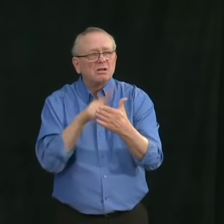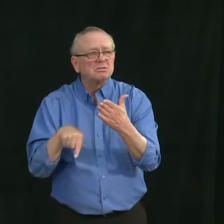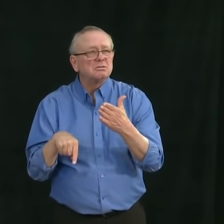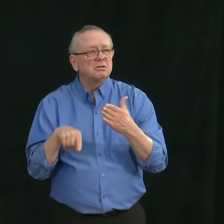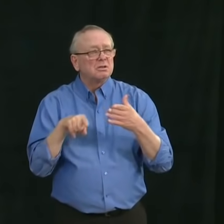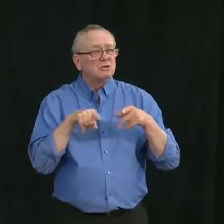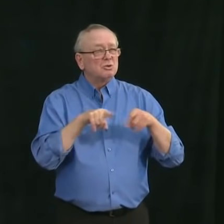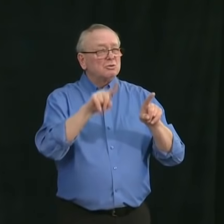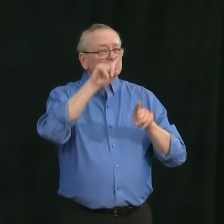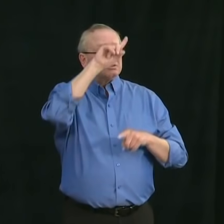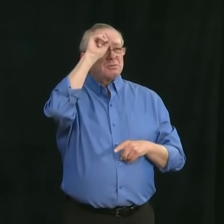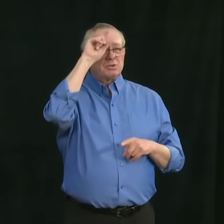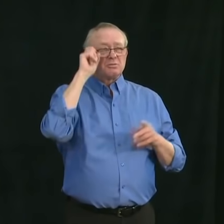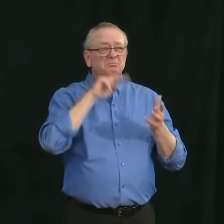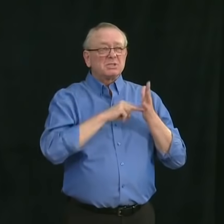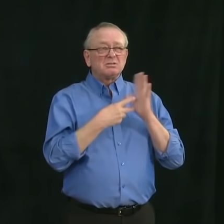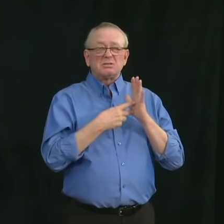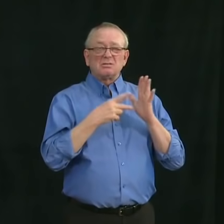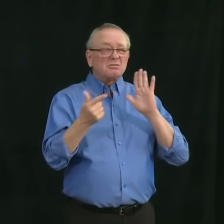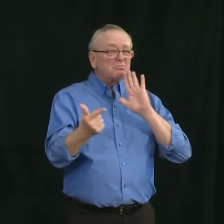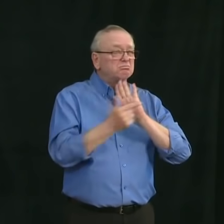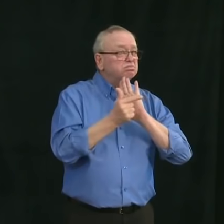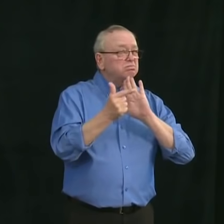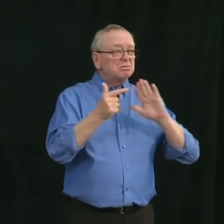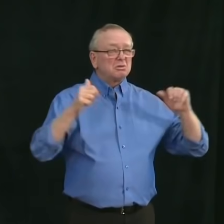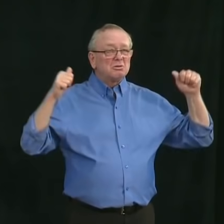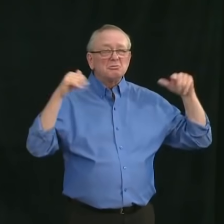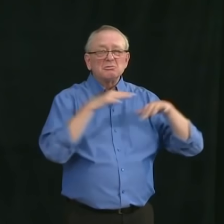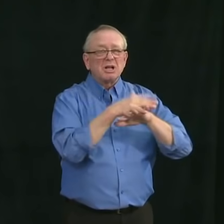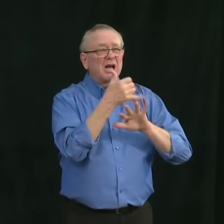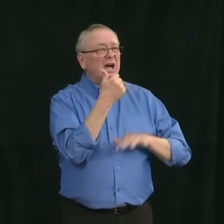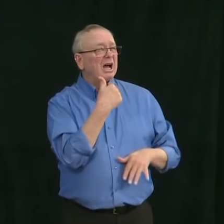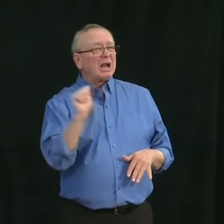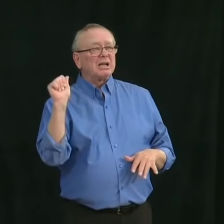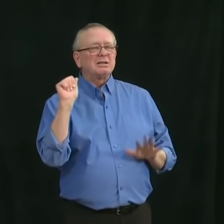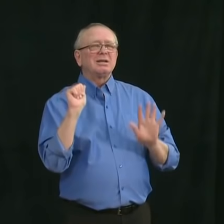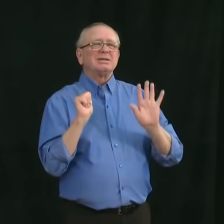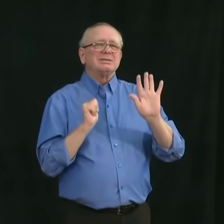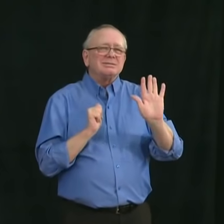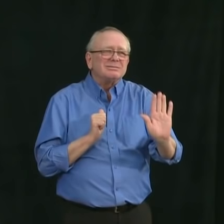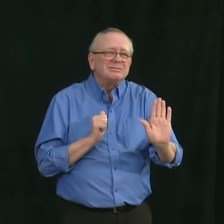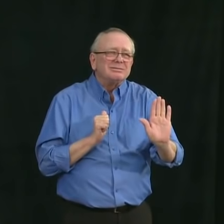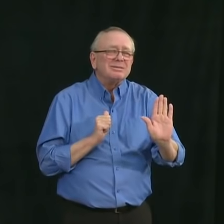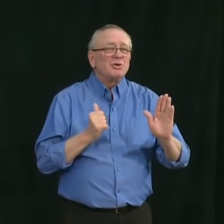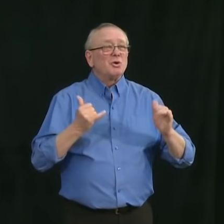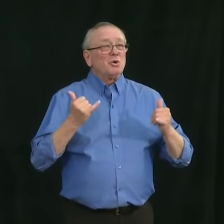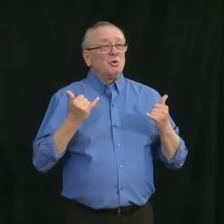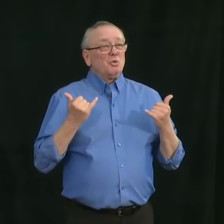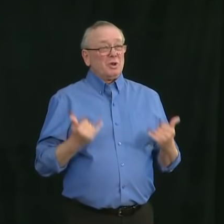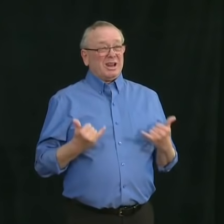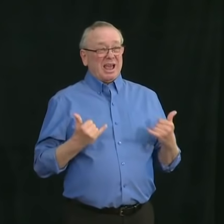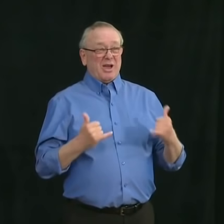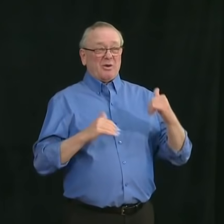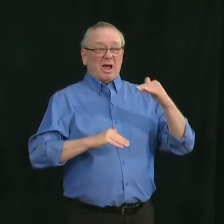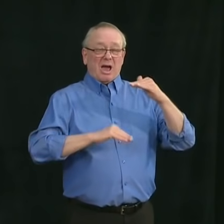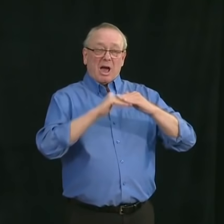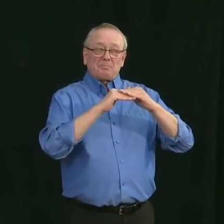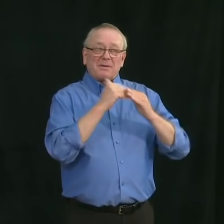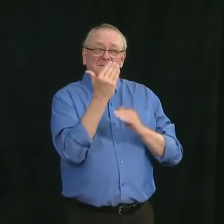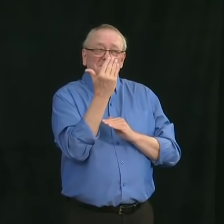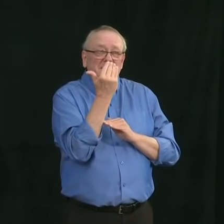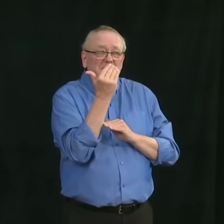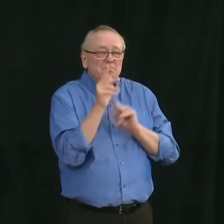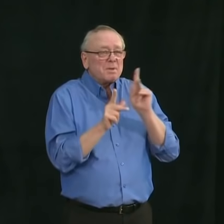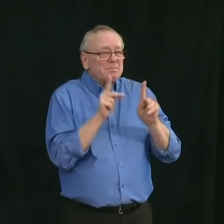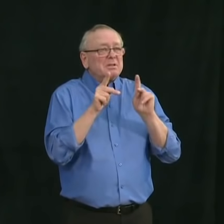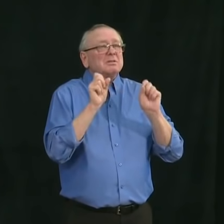long. Right now, the order in place prohibits gatherings of more than 15 people. No decision has been made on